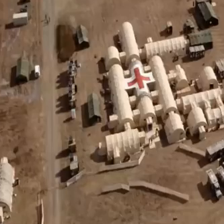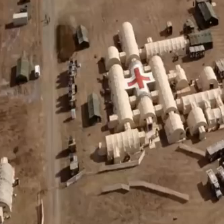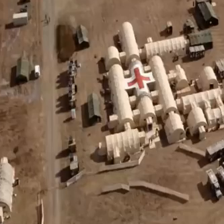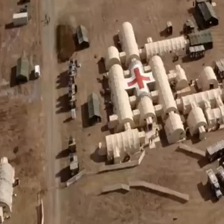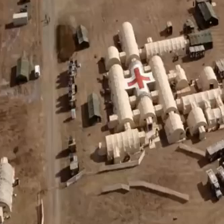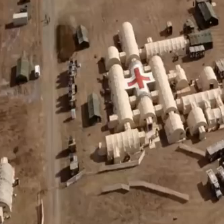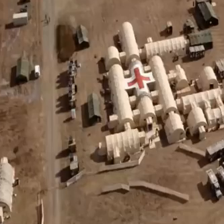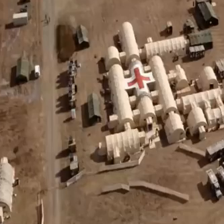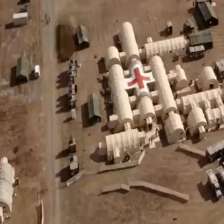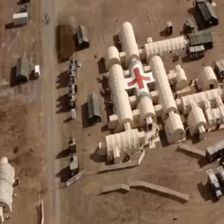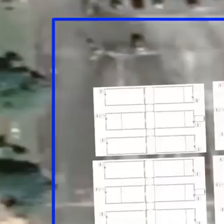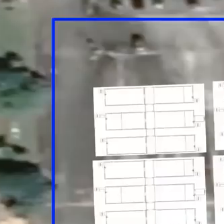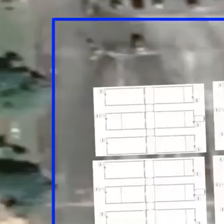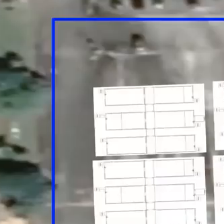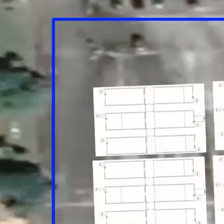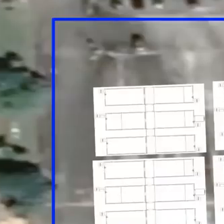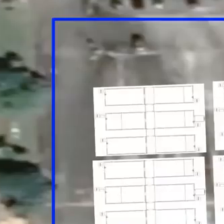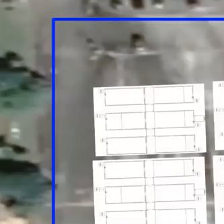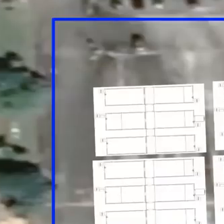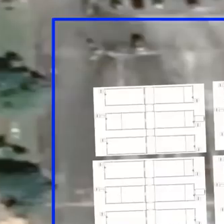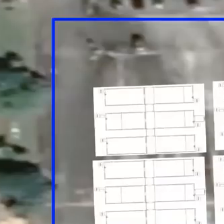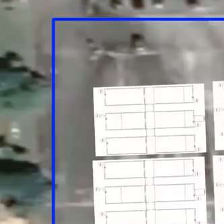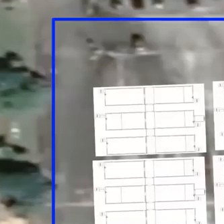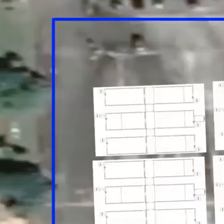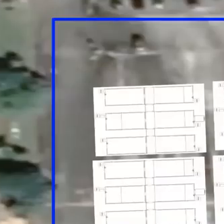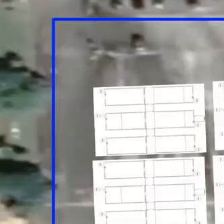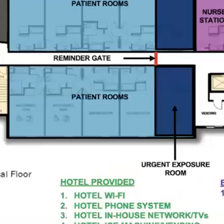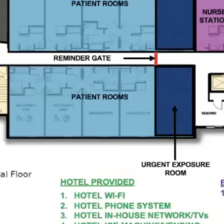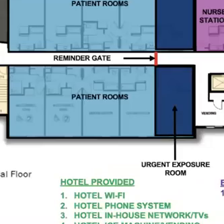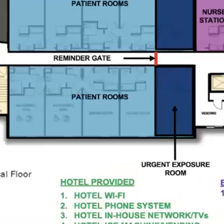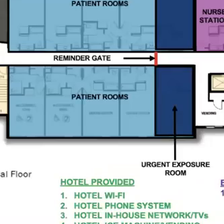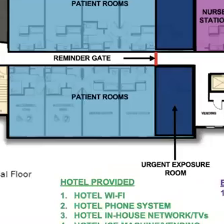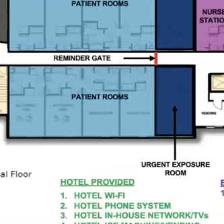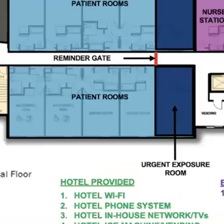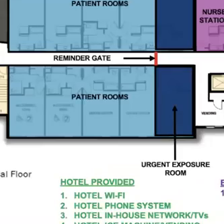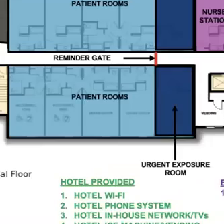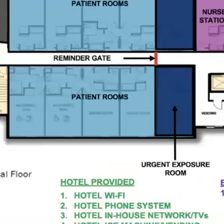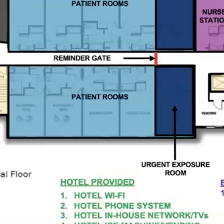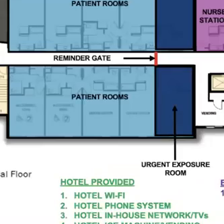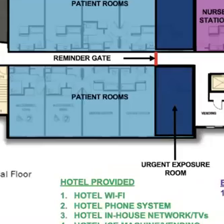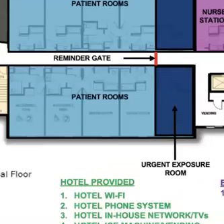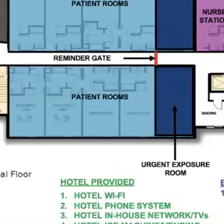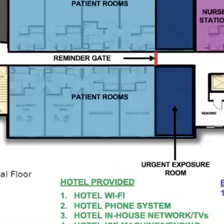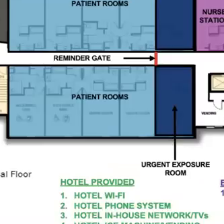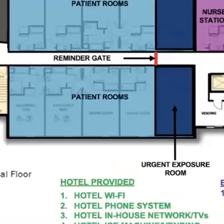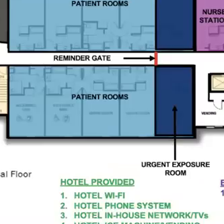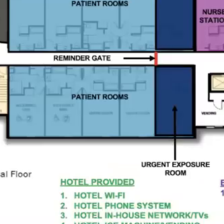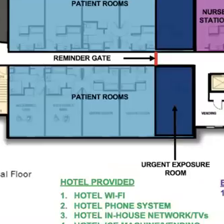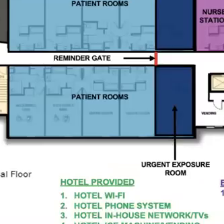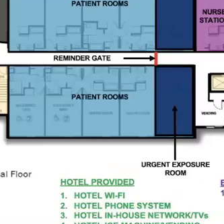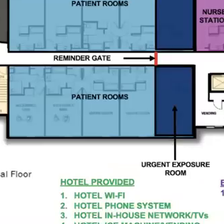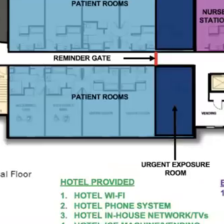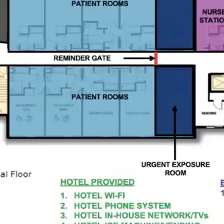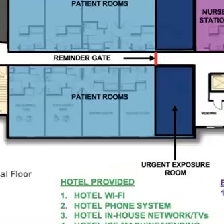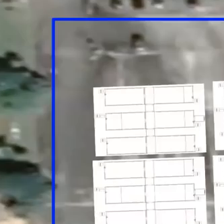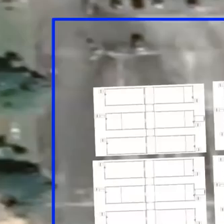GMH parking lot, along with federal assets that have just arrived on island. In addition, we are utilizing the